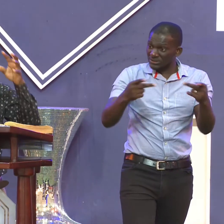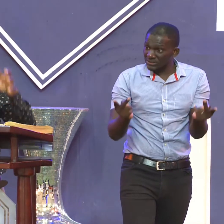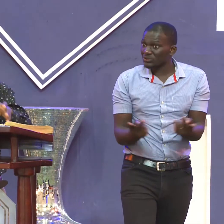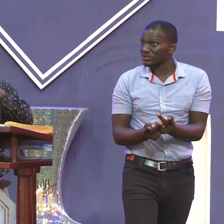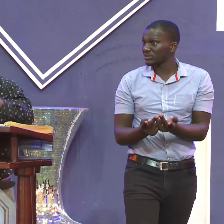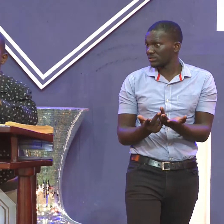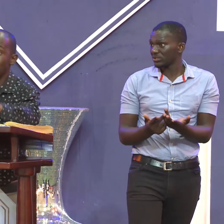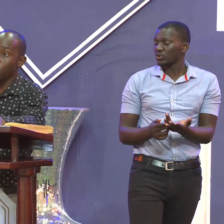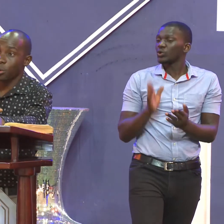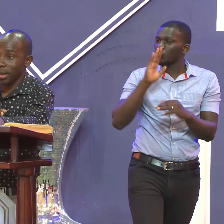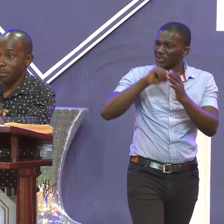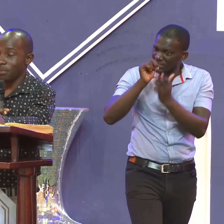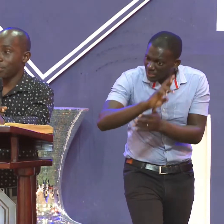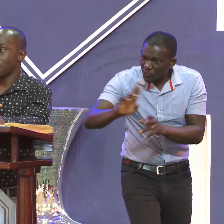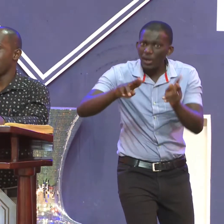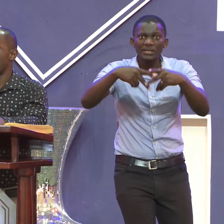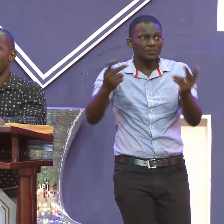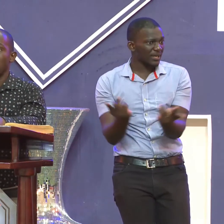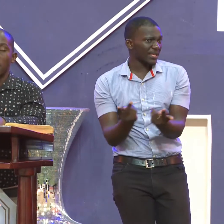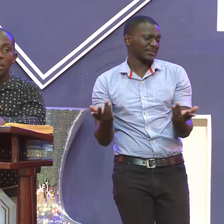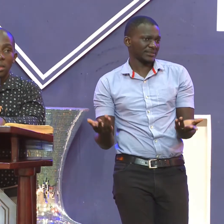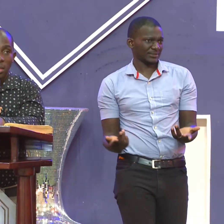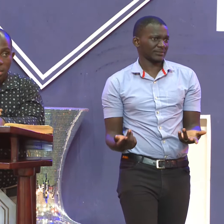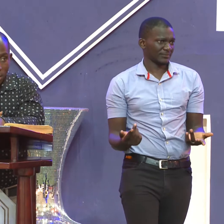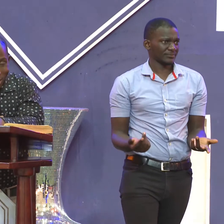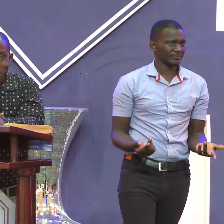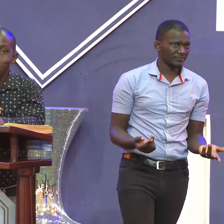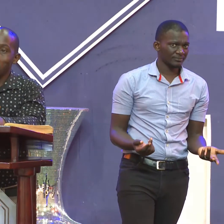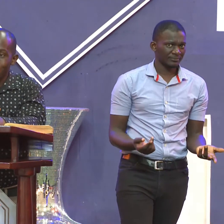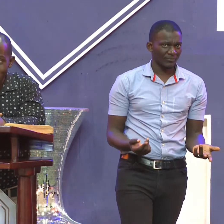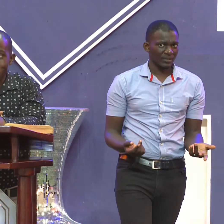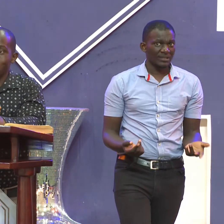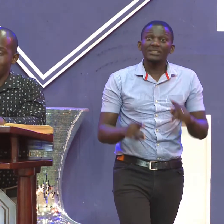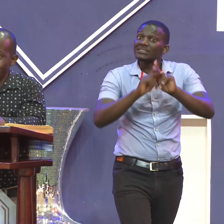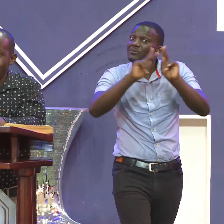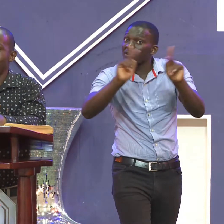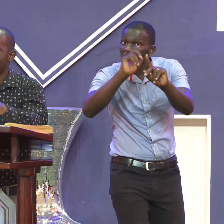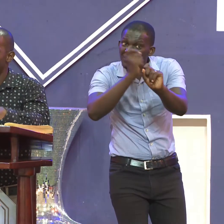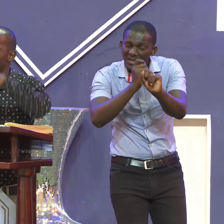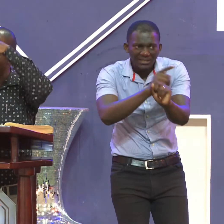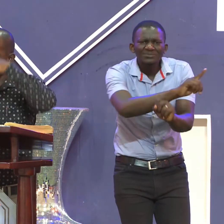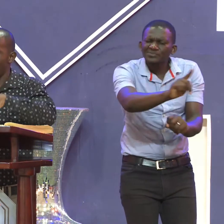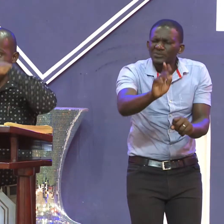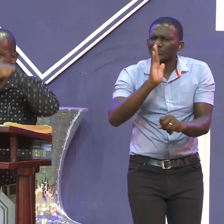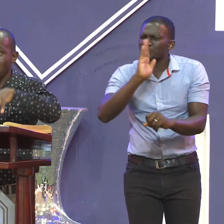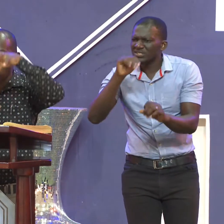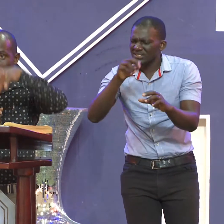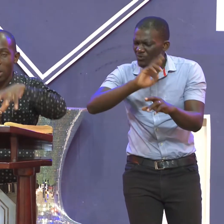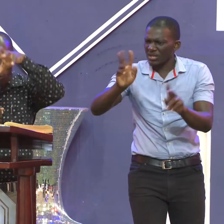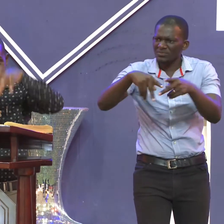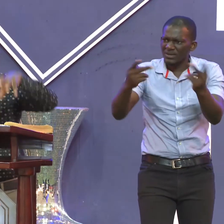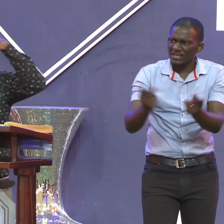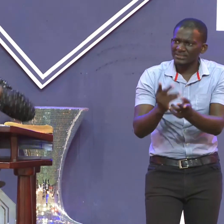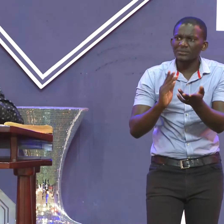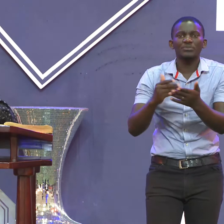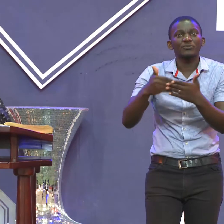positioning, okubera mu kifo kyetu ino okubera, being in the right place where we are supposed to be, kizibu nyo okubera mu kifo kyo ino okubera mu kujja kongo osose kwezula